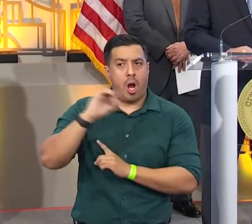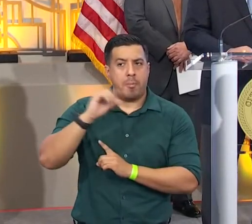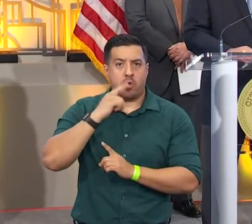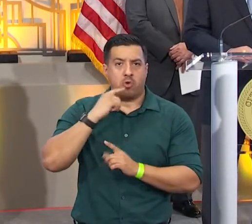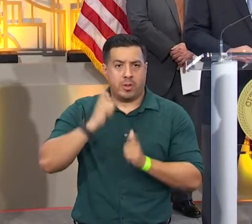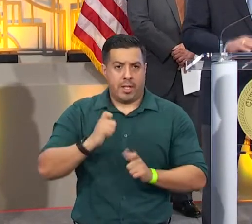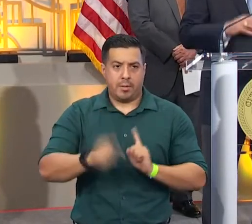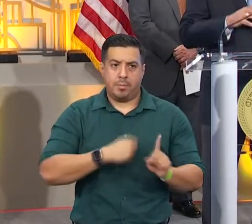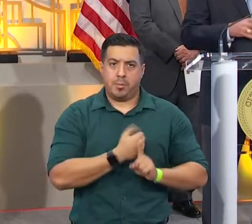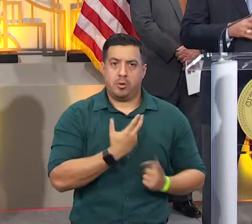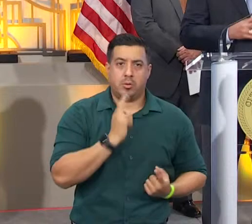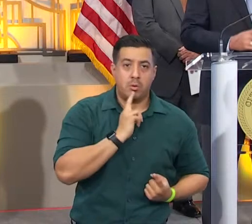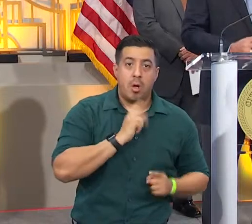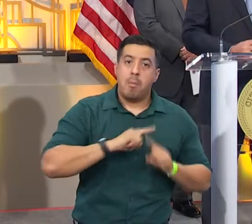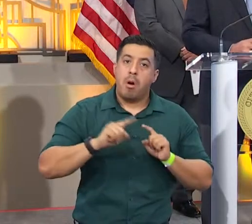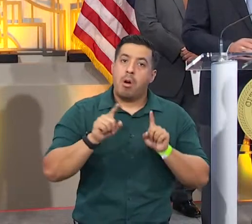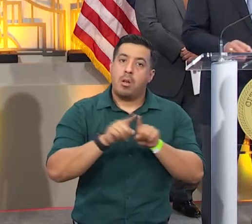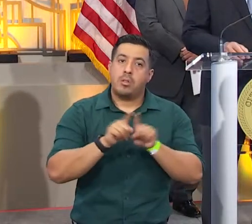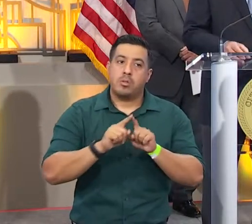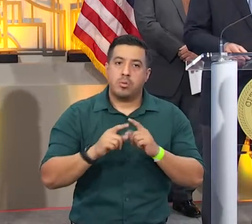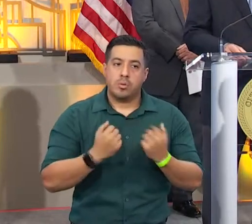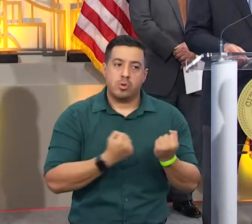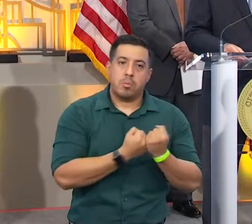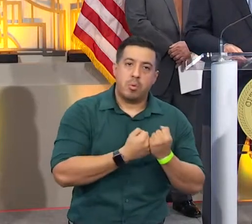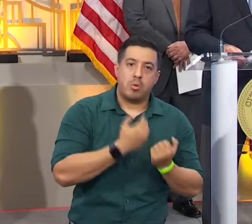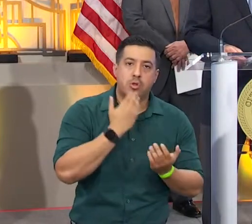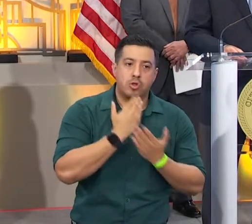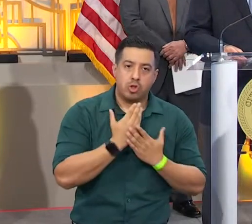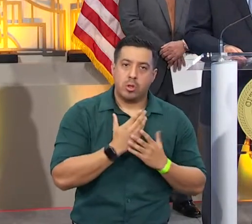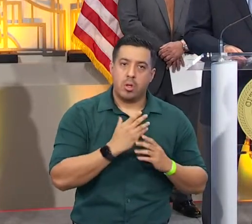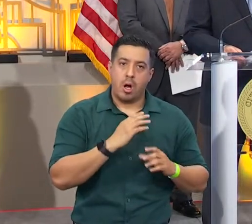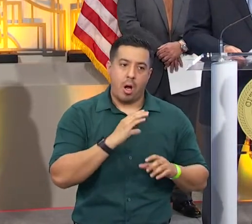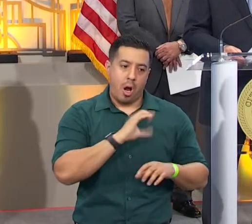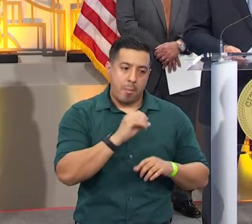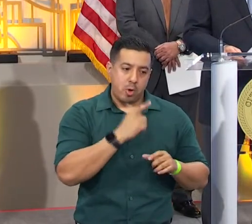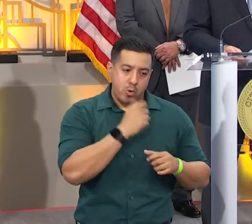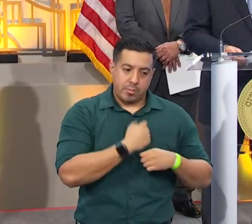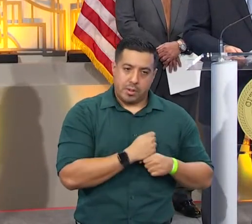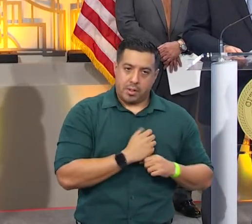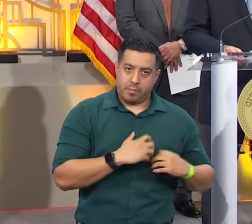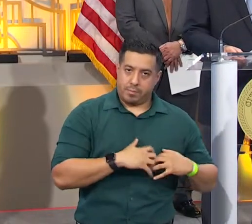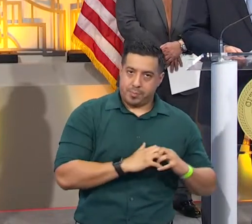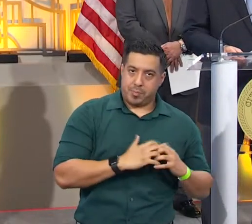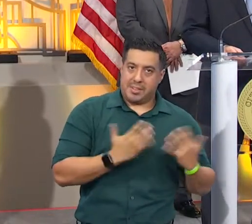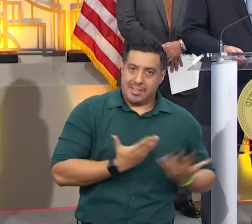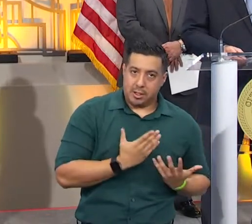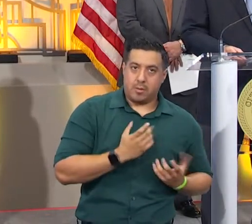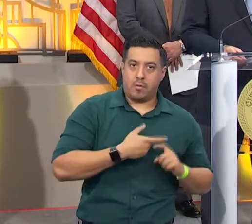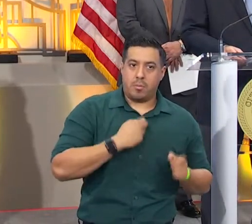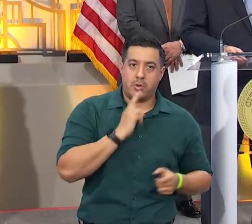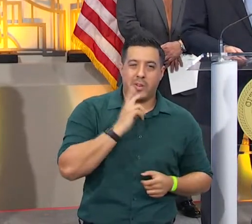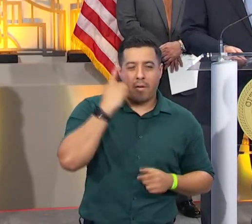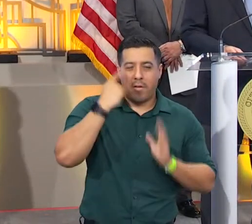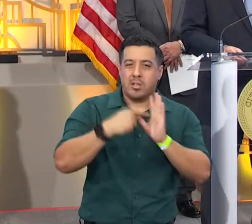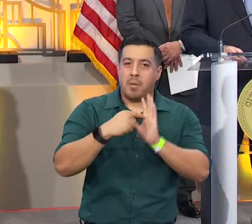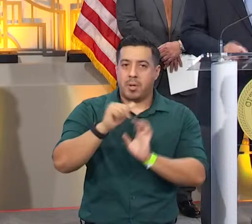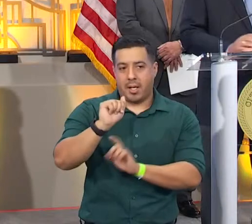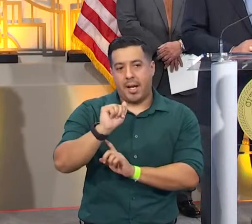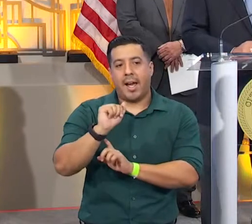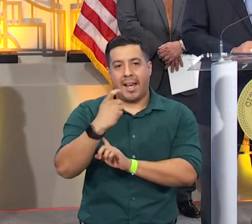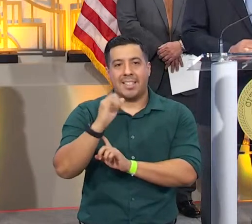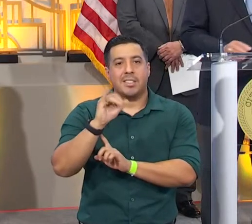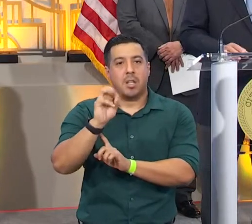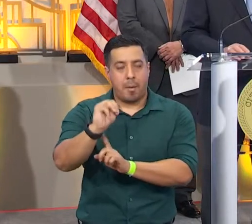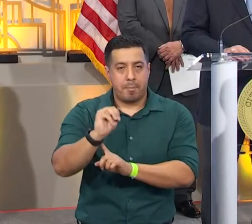Houston, but also to support some really exciting homegrown companies like Axiom Space. I want to first thank Mike and the